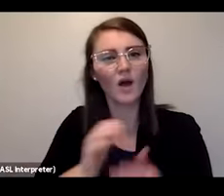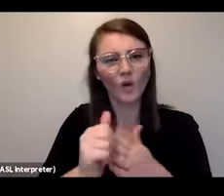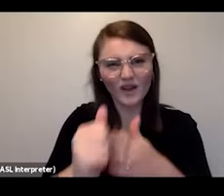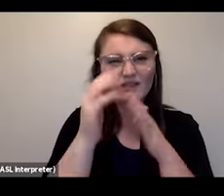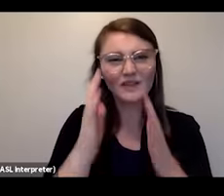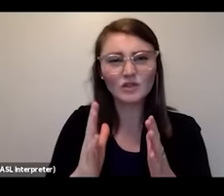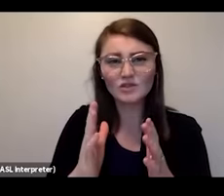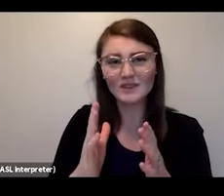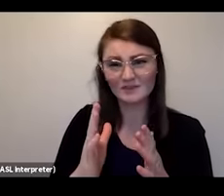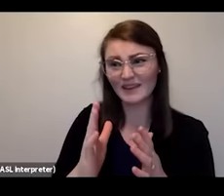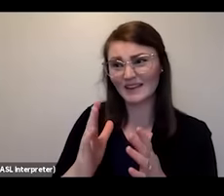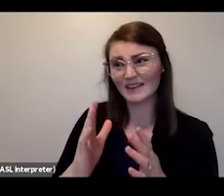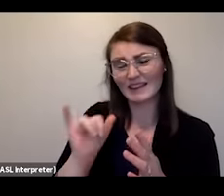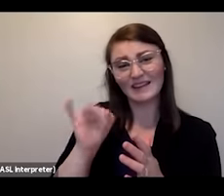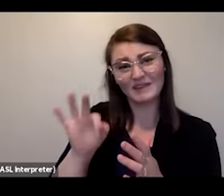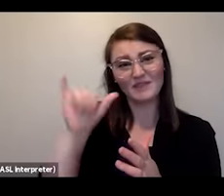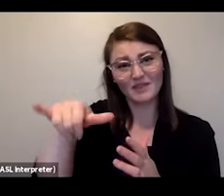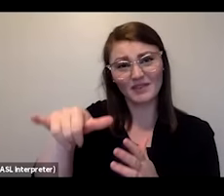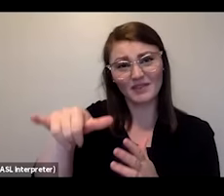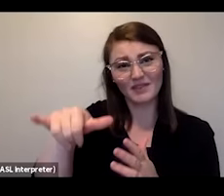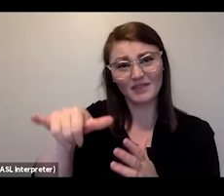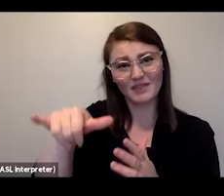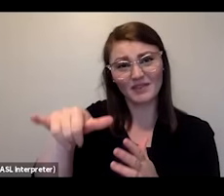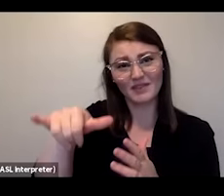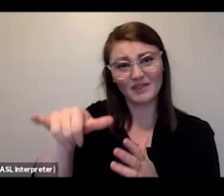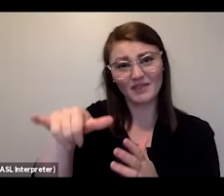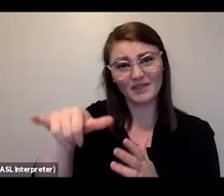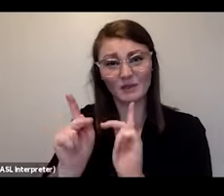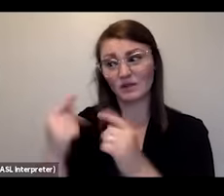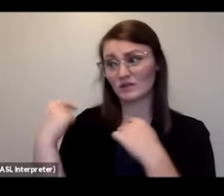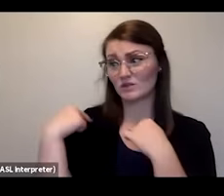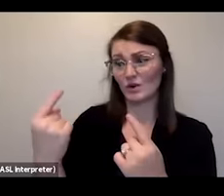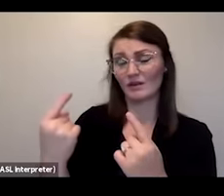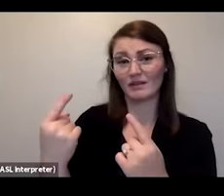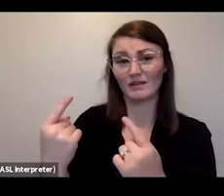historically excluded from the STEM fields. Thank you all so much for being here with us today.